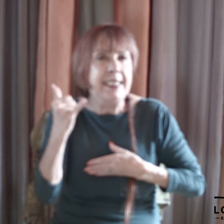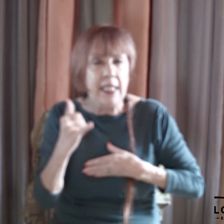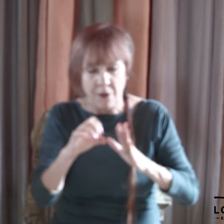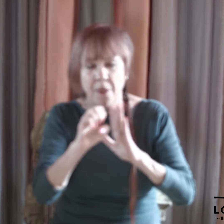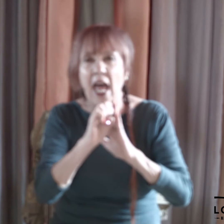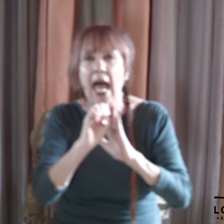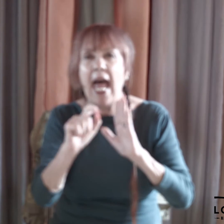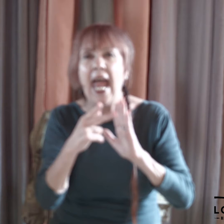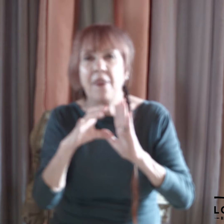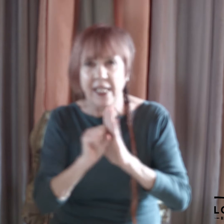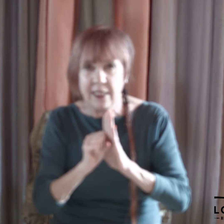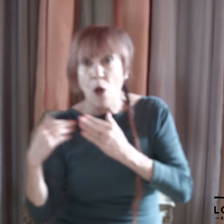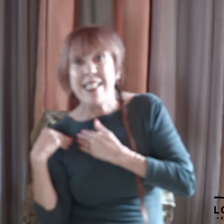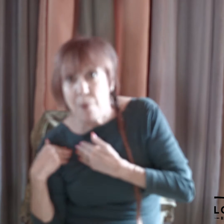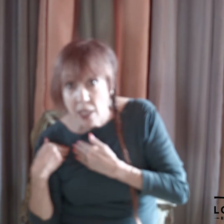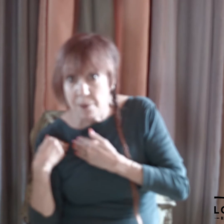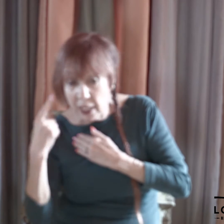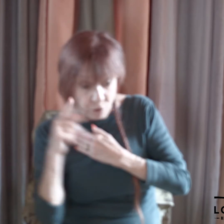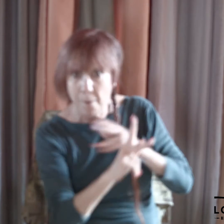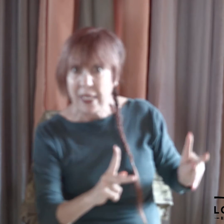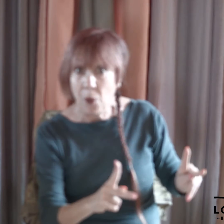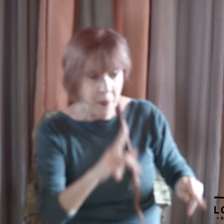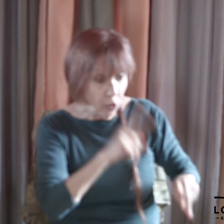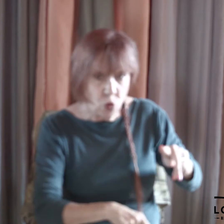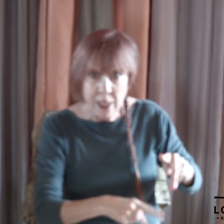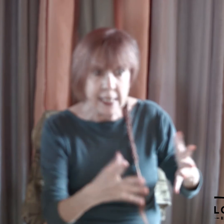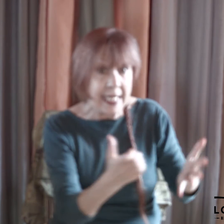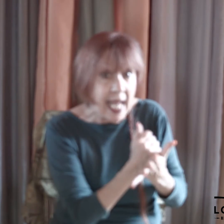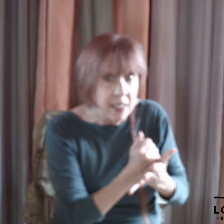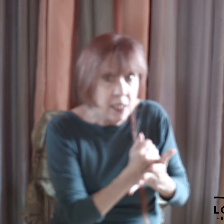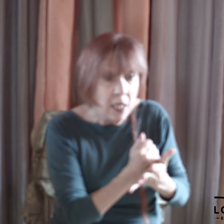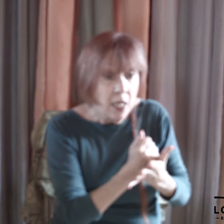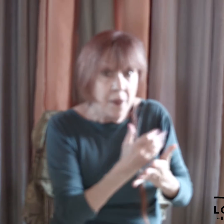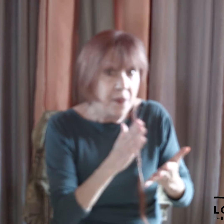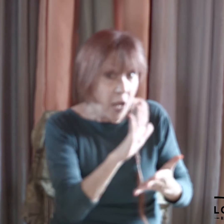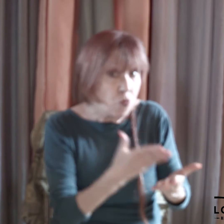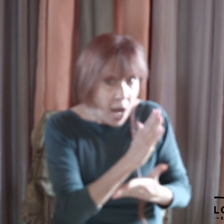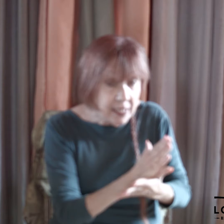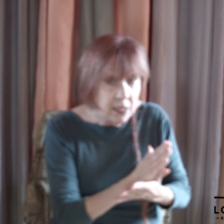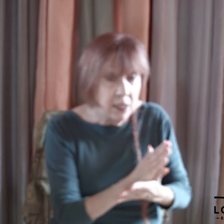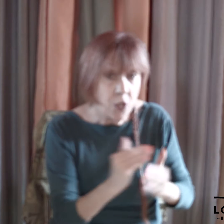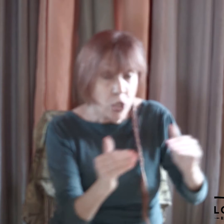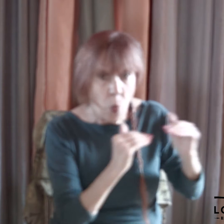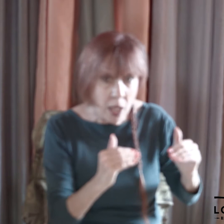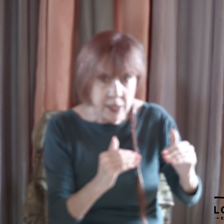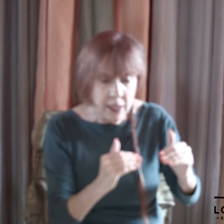those who are not able to gain for themselves the things to which they're entitled. I'm always so amazed how